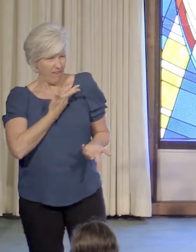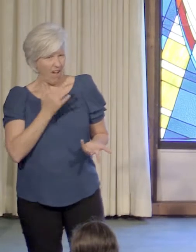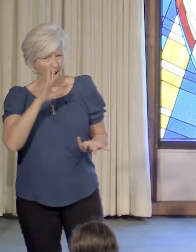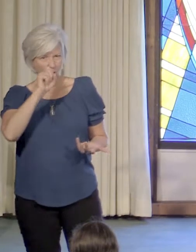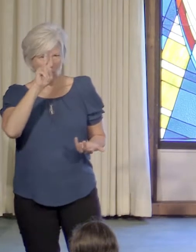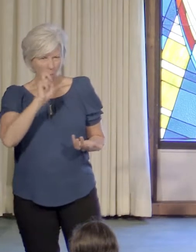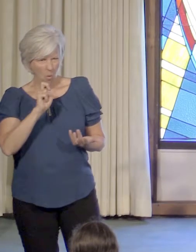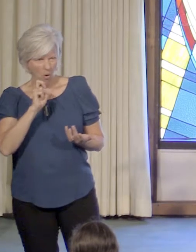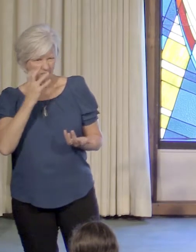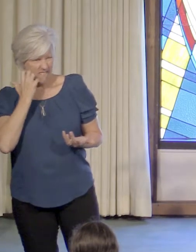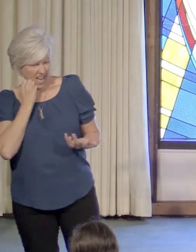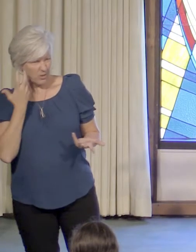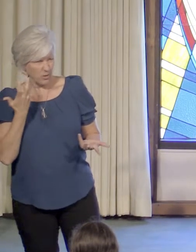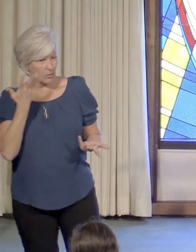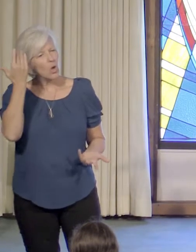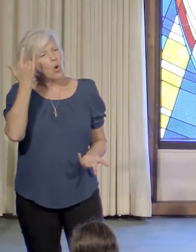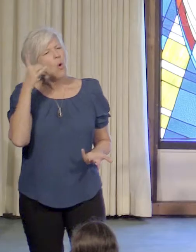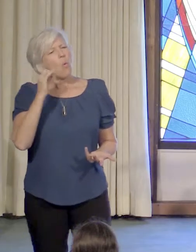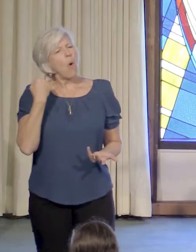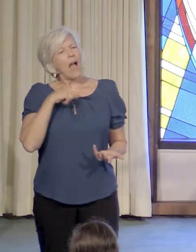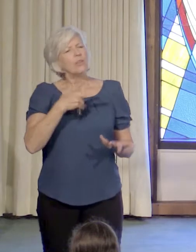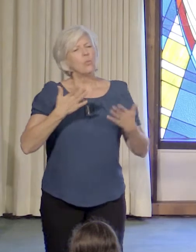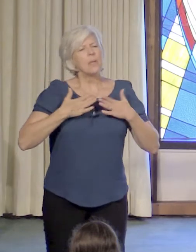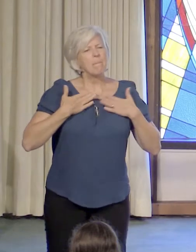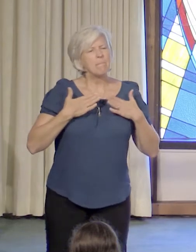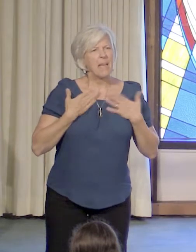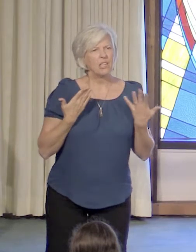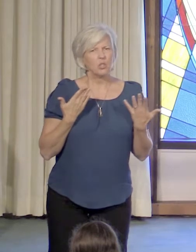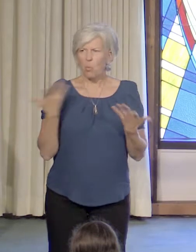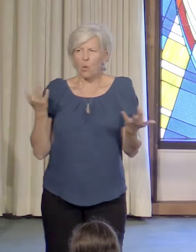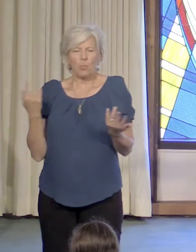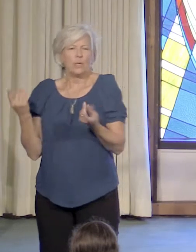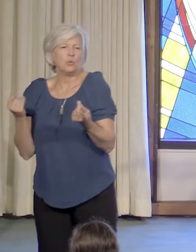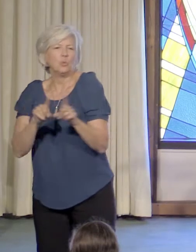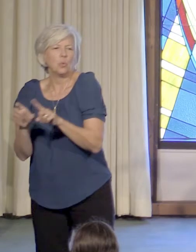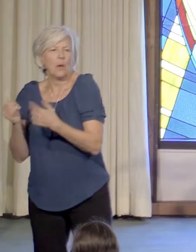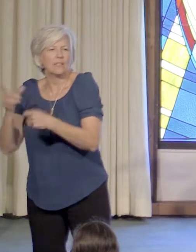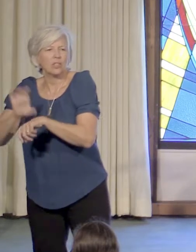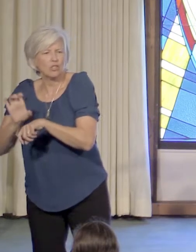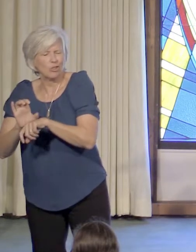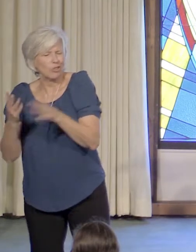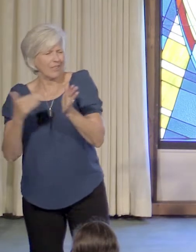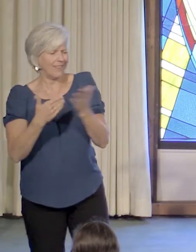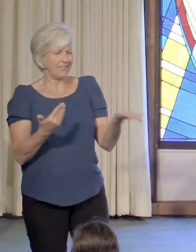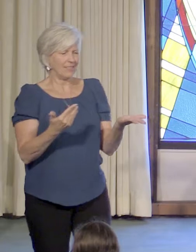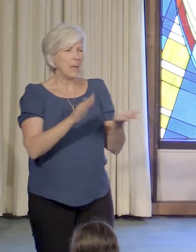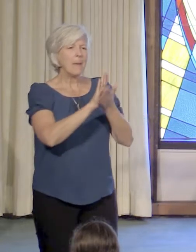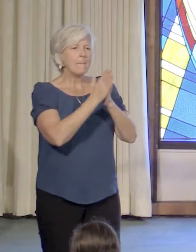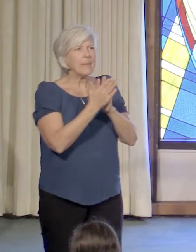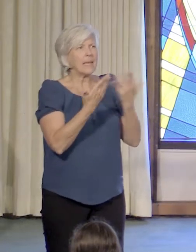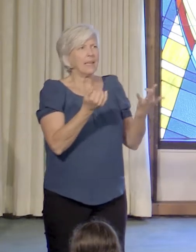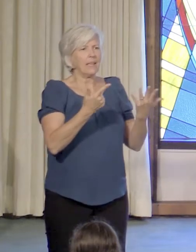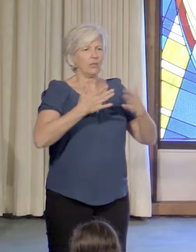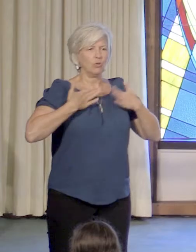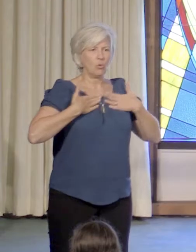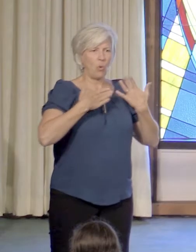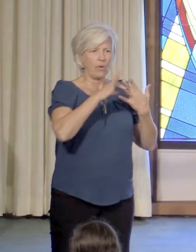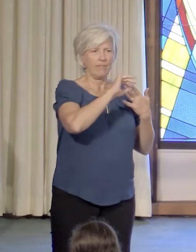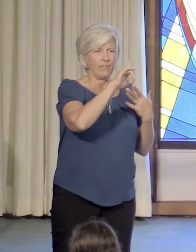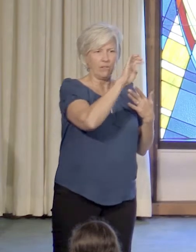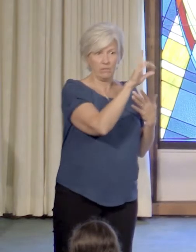measure what we do as a church against being joy-filled? And I wasn't in the group that came up with